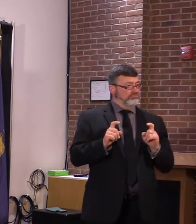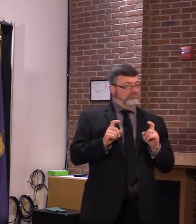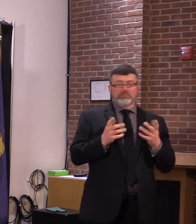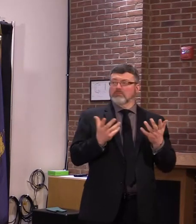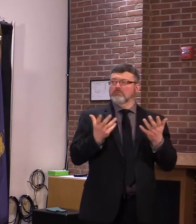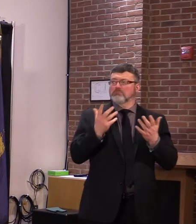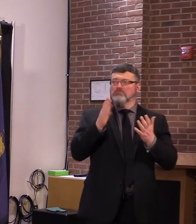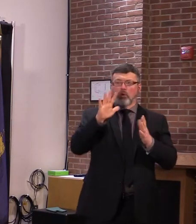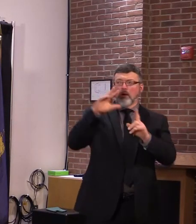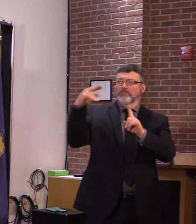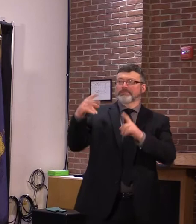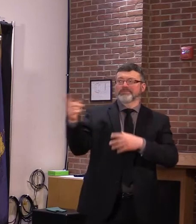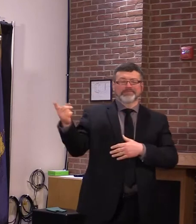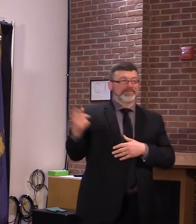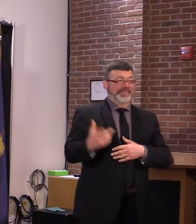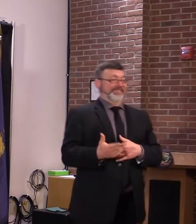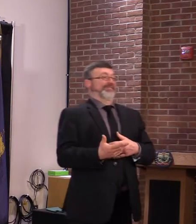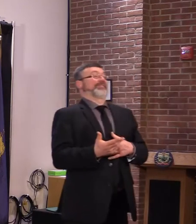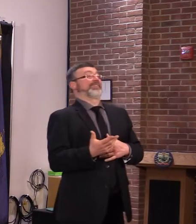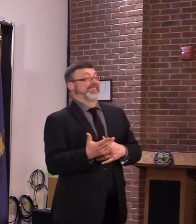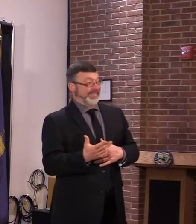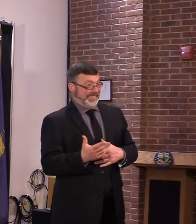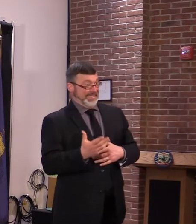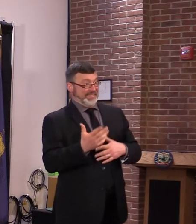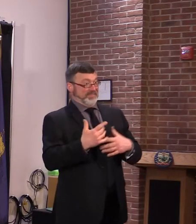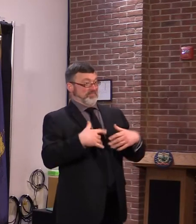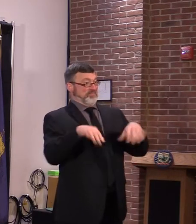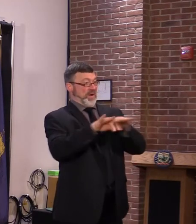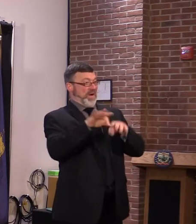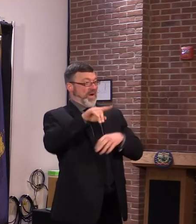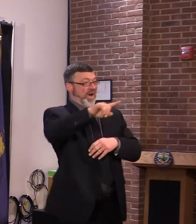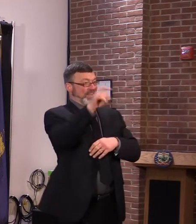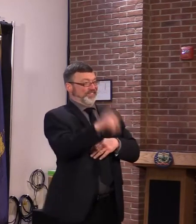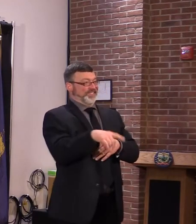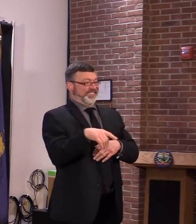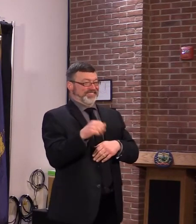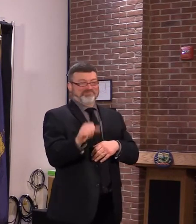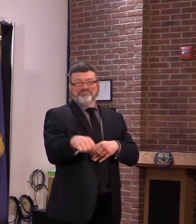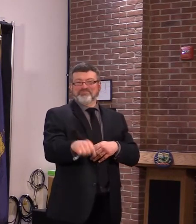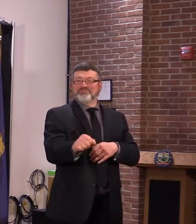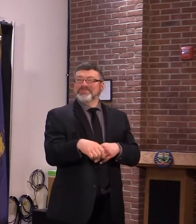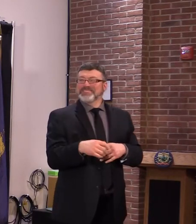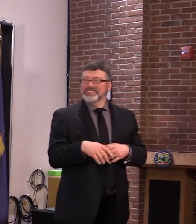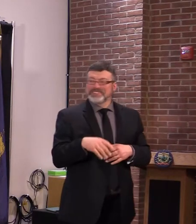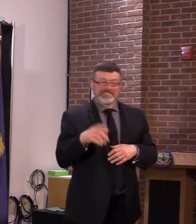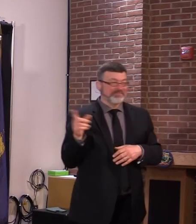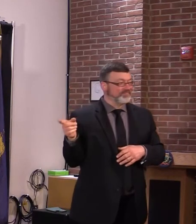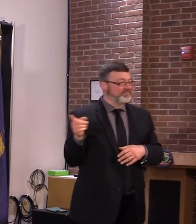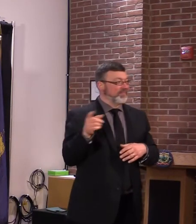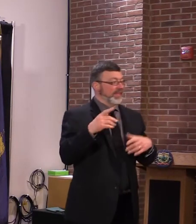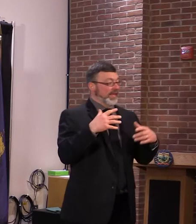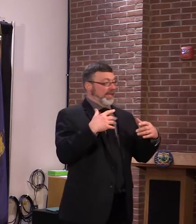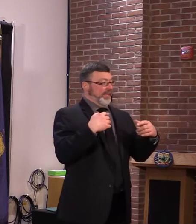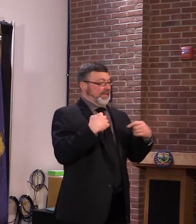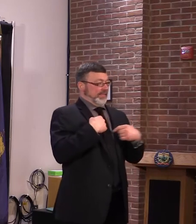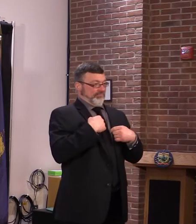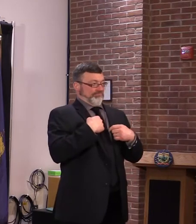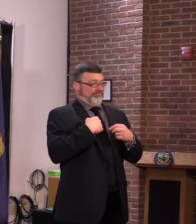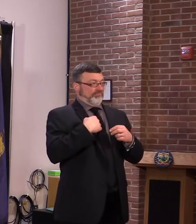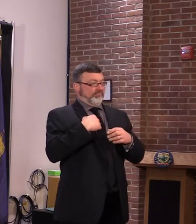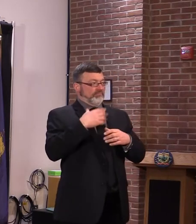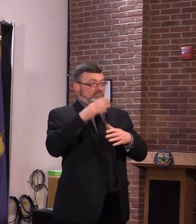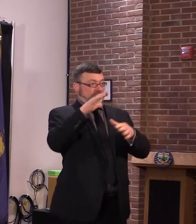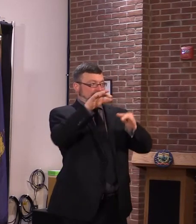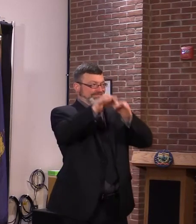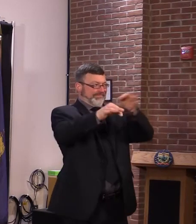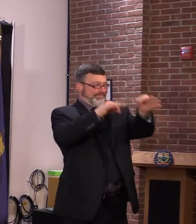Yeah, these are indeed the important questions. First of all, I want to preach against overconfidence,